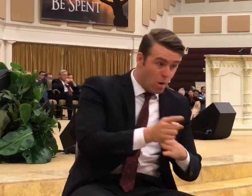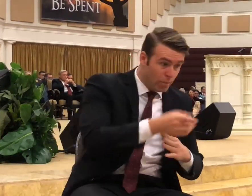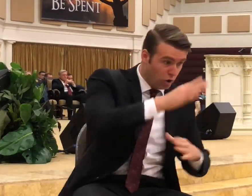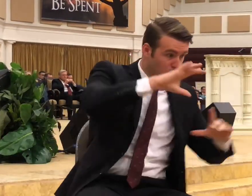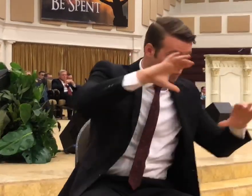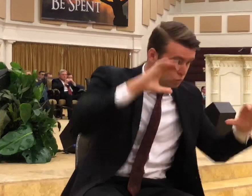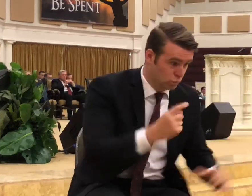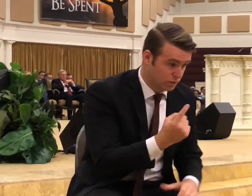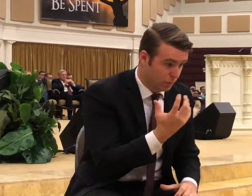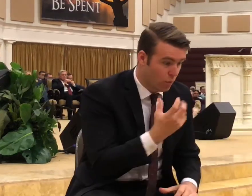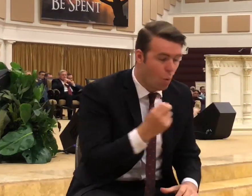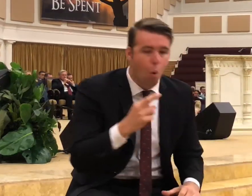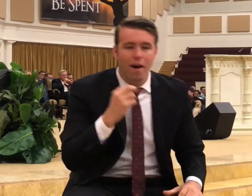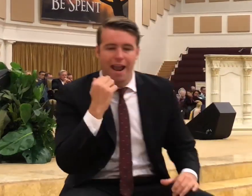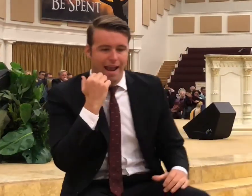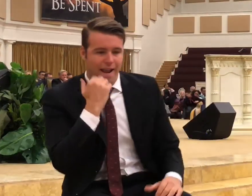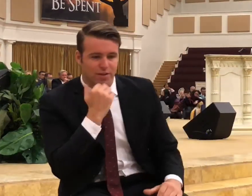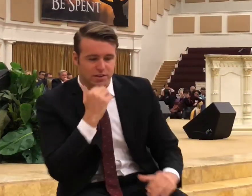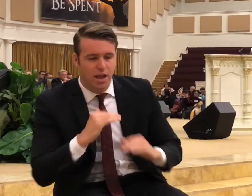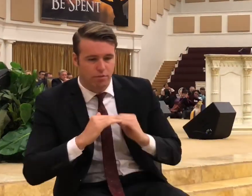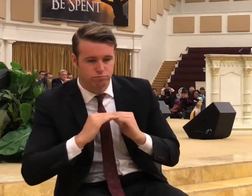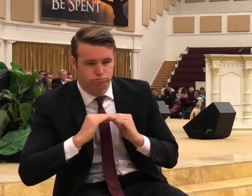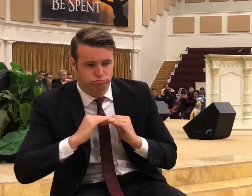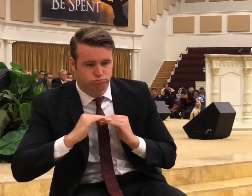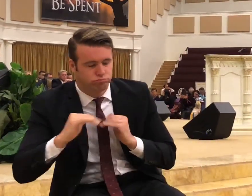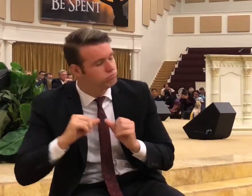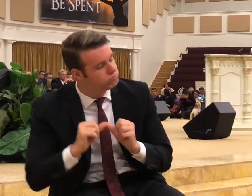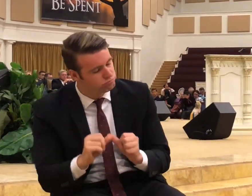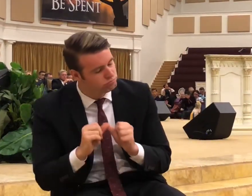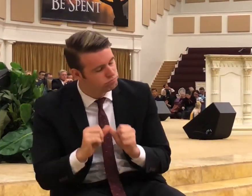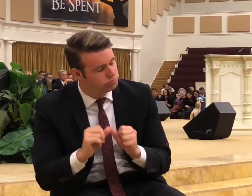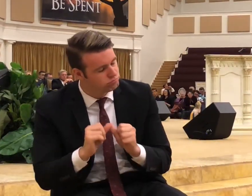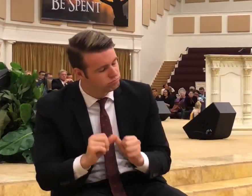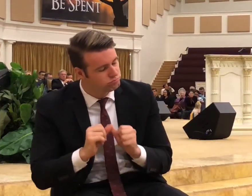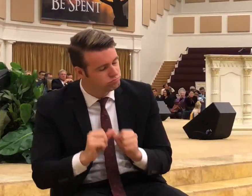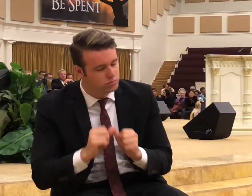everyday grind to live it out.